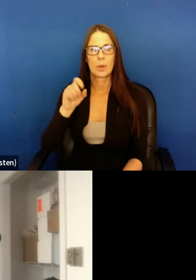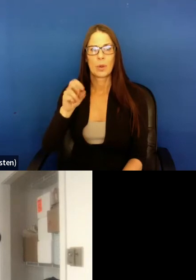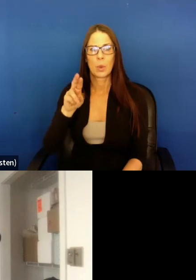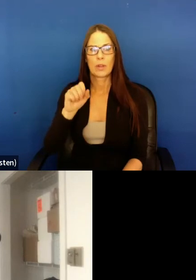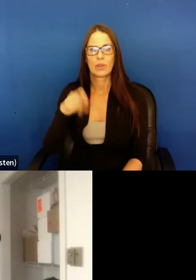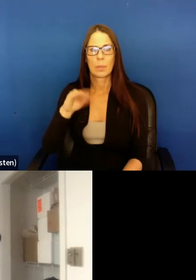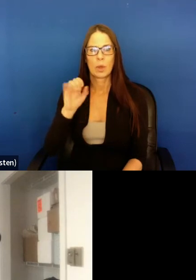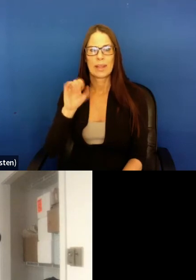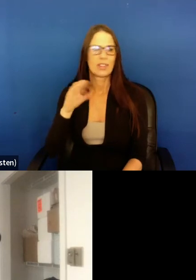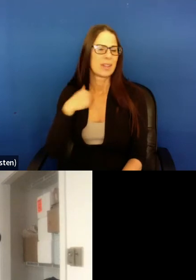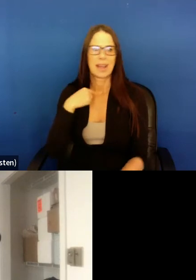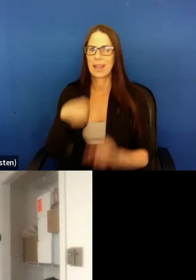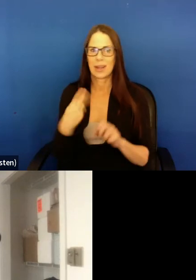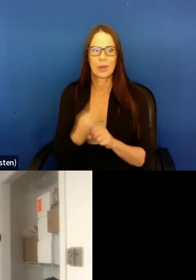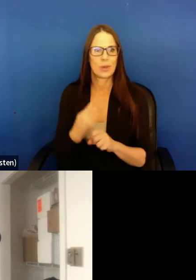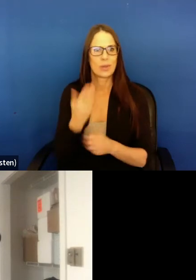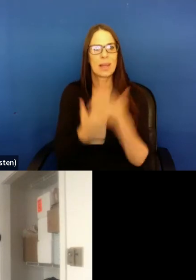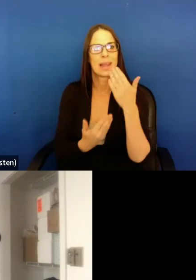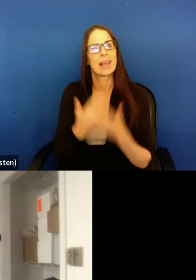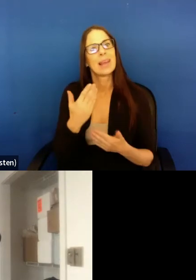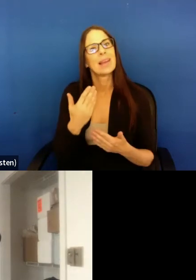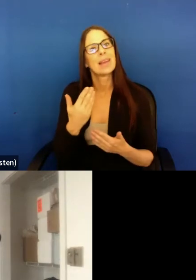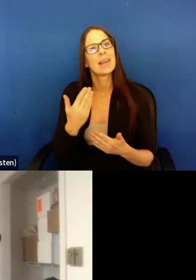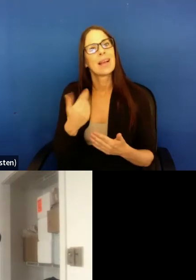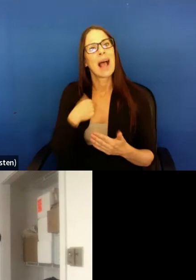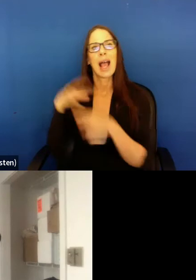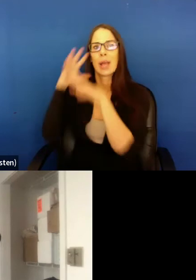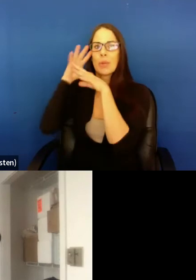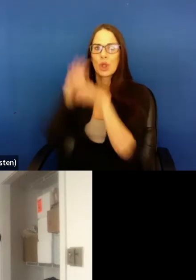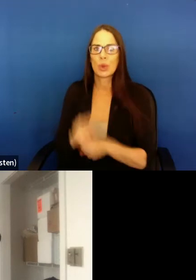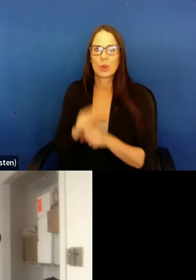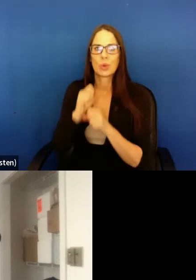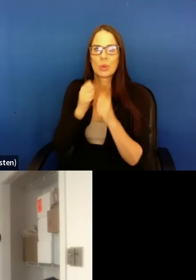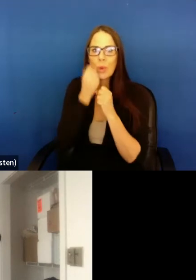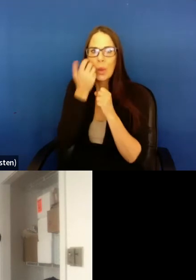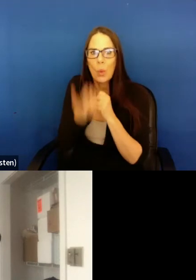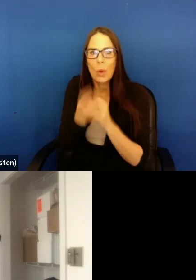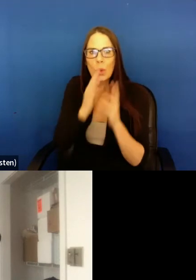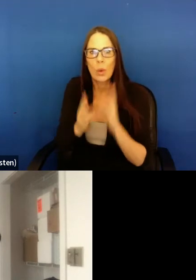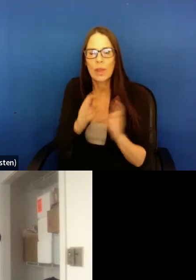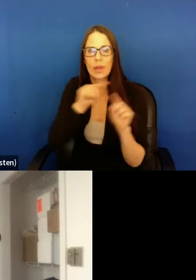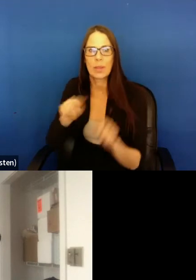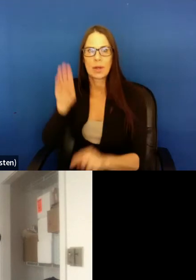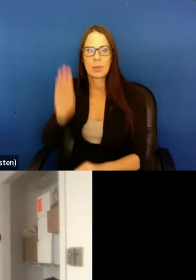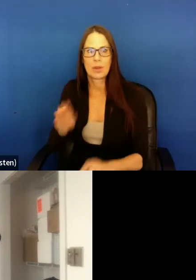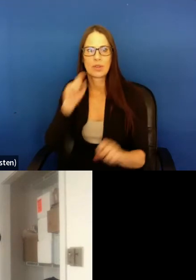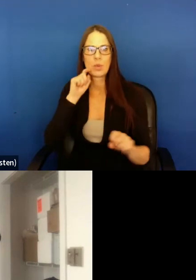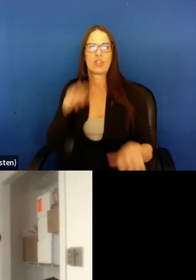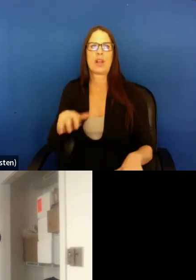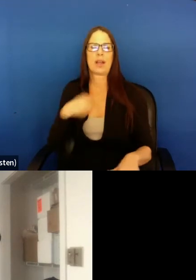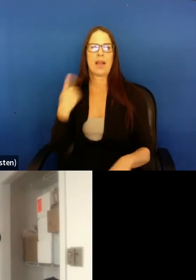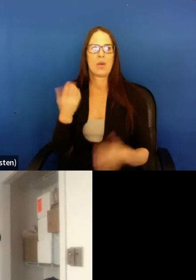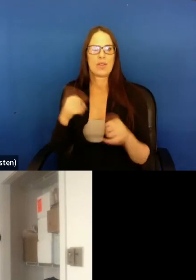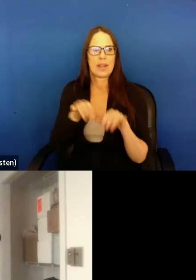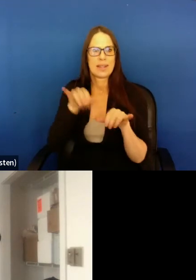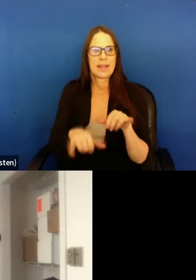and I'm used to warm weather. So coming to Boston was a bit of a shock in terms of the weather. But I'm always trying to stay inside when it's raining or anything